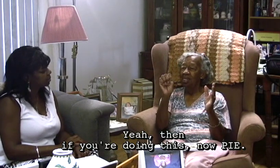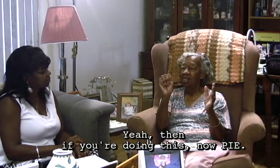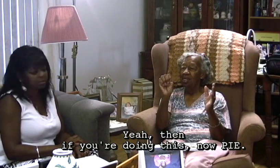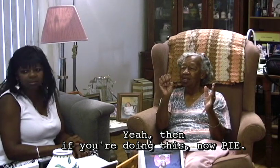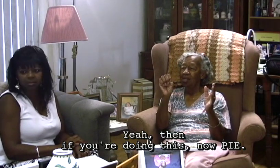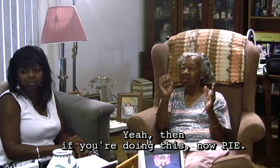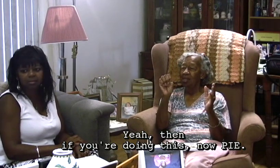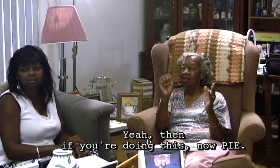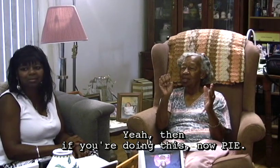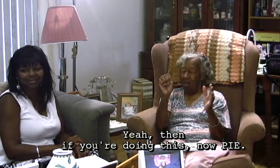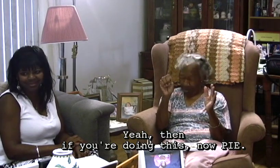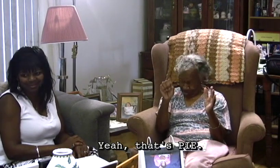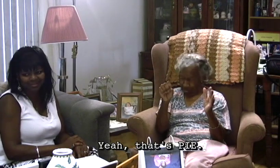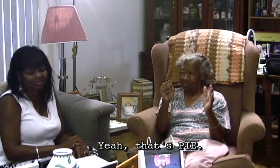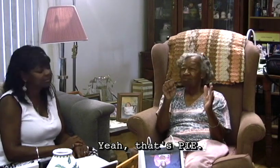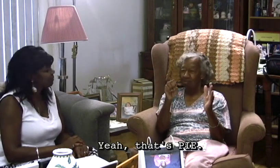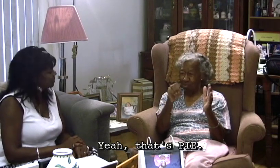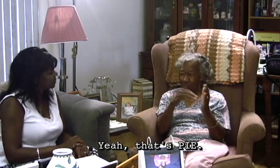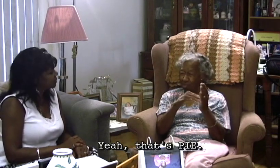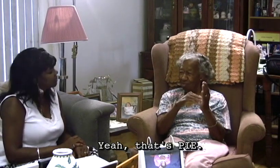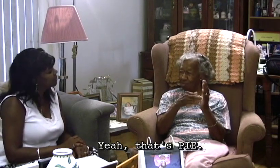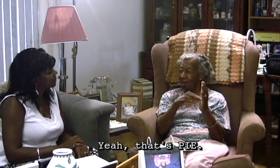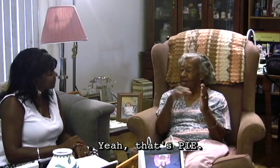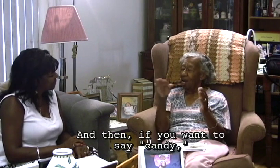pie, yeah, that's pie.